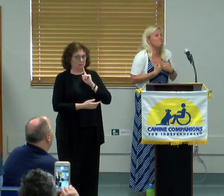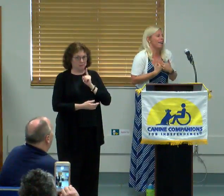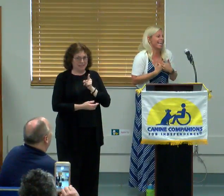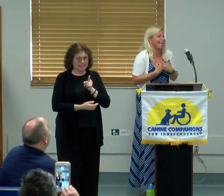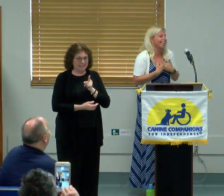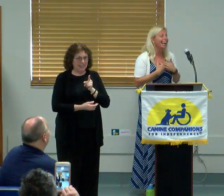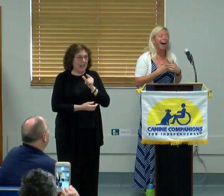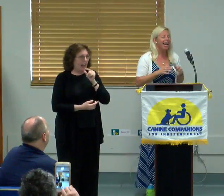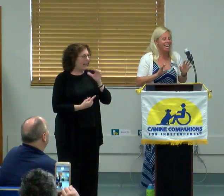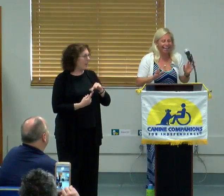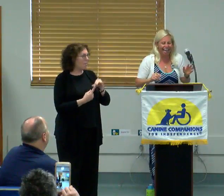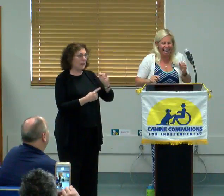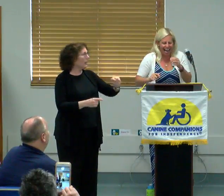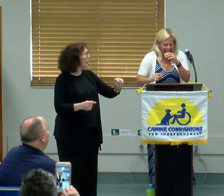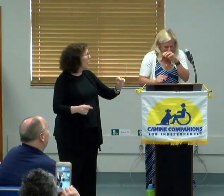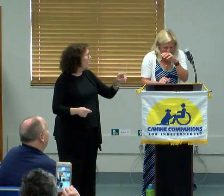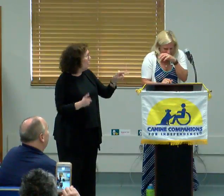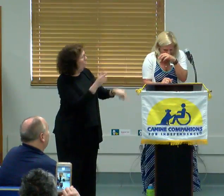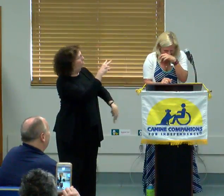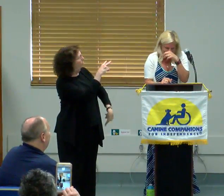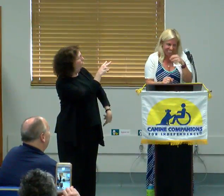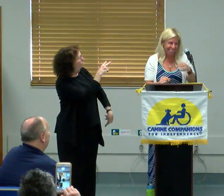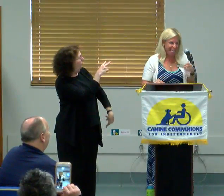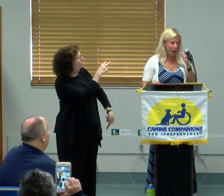I didn't pick it.